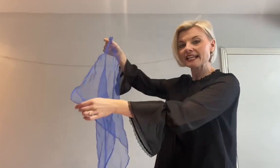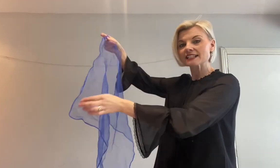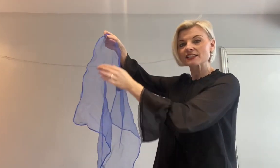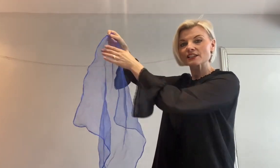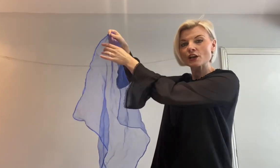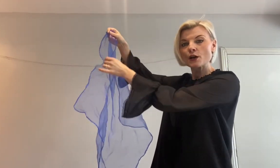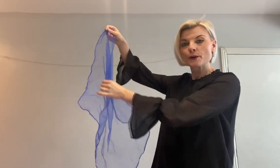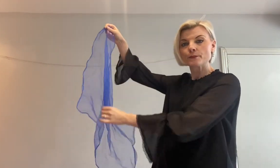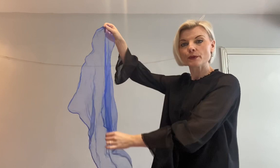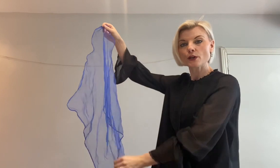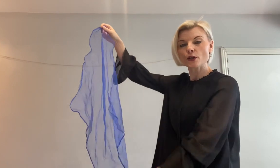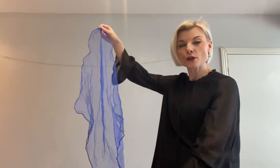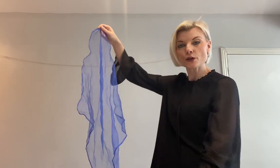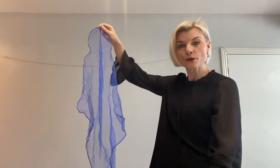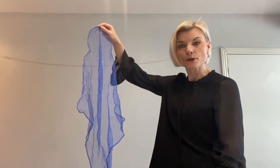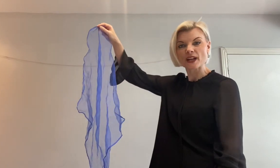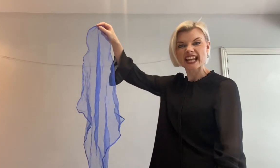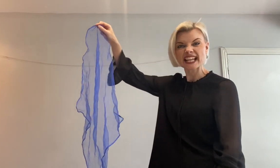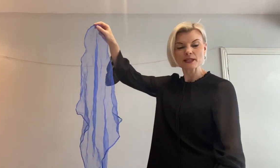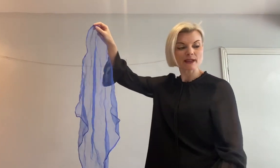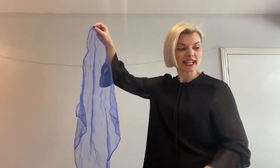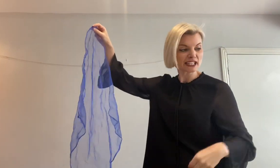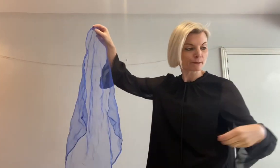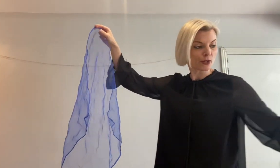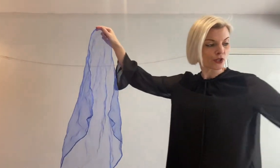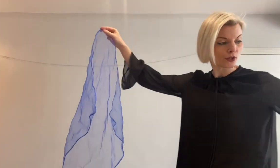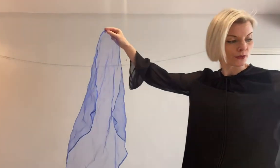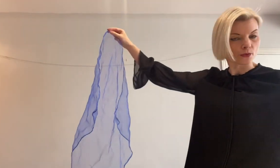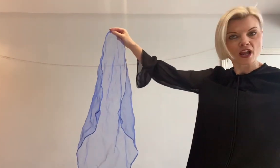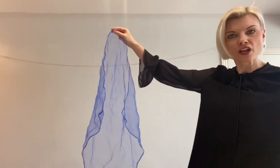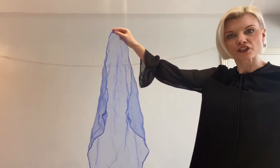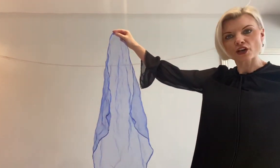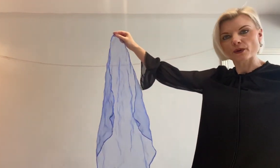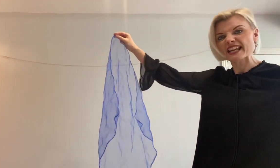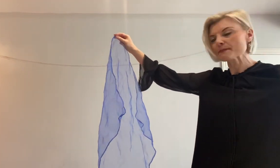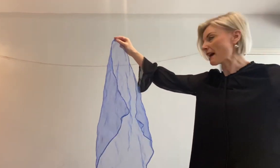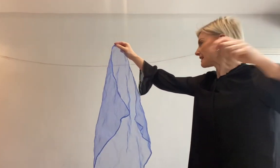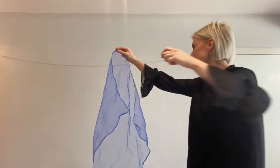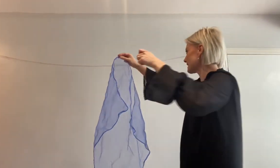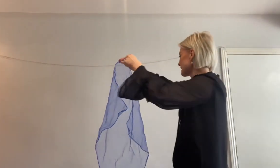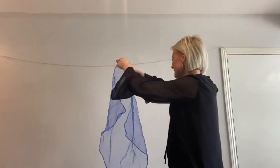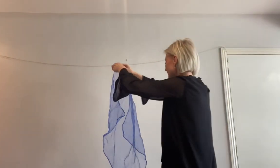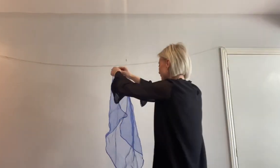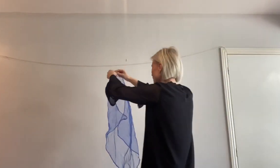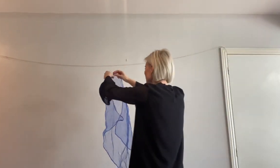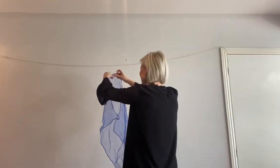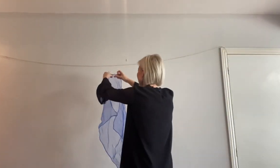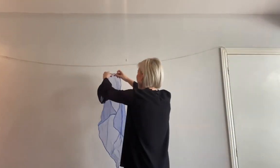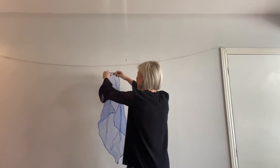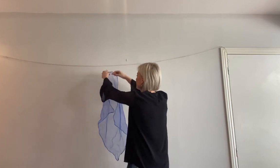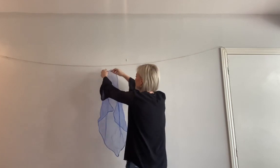It's blue. He made blue. So he painted his house